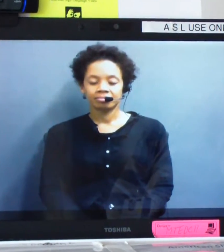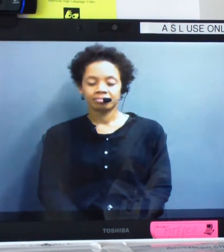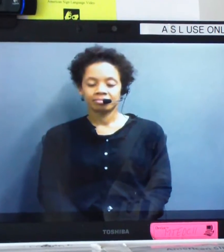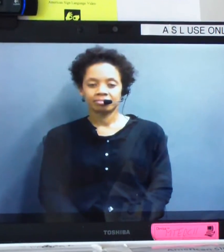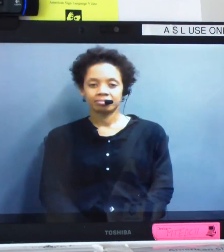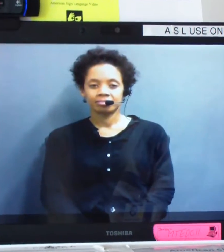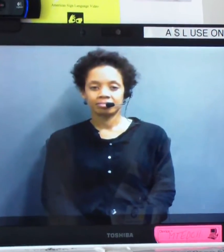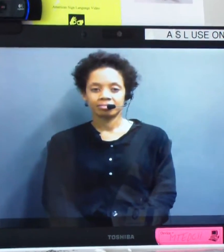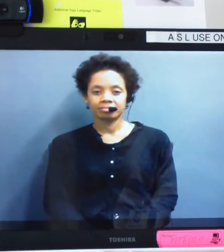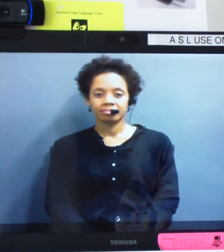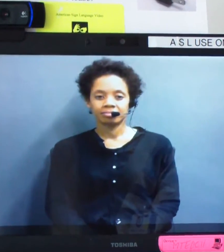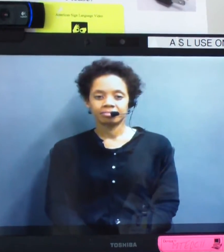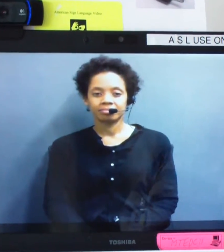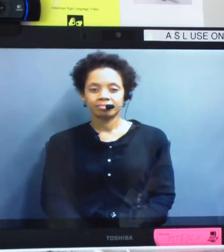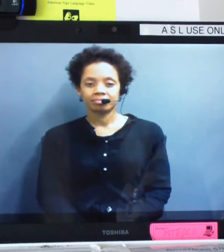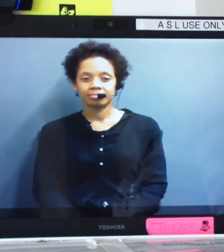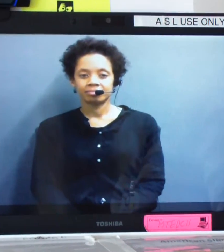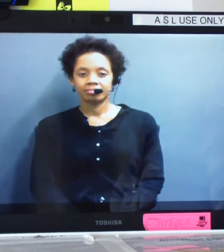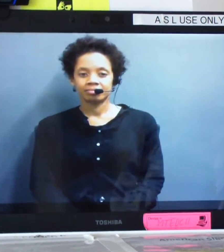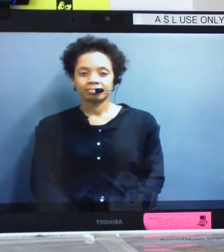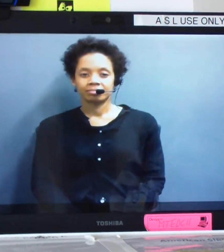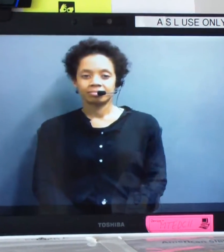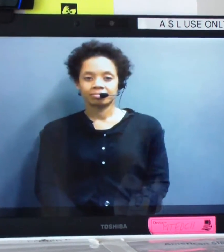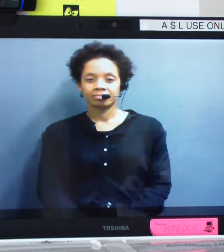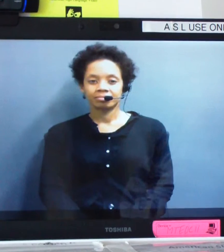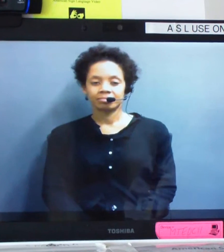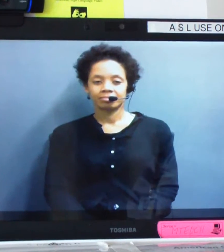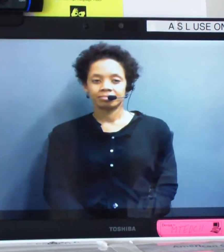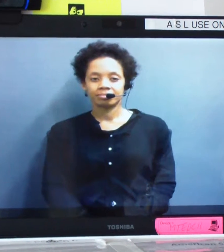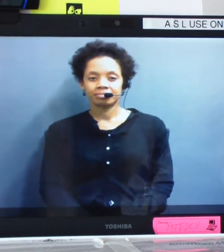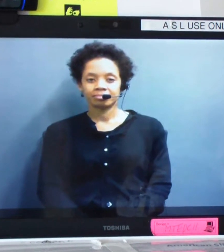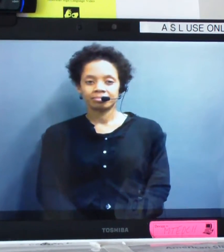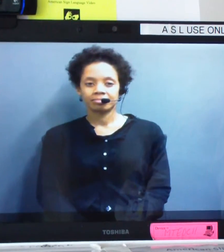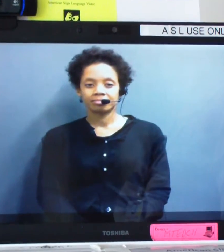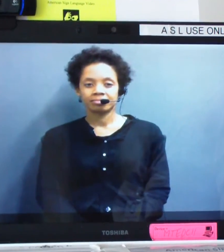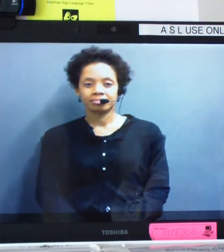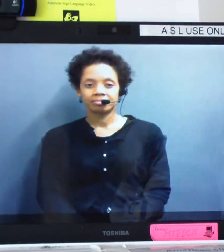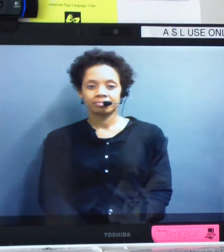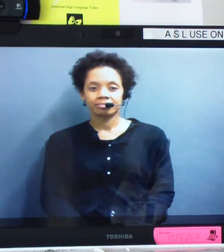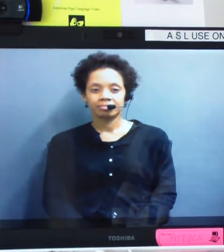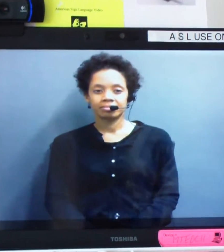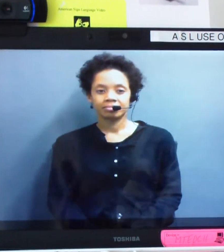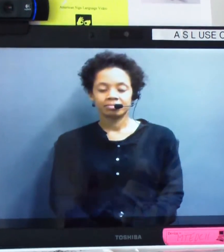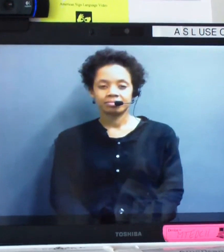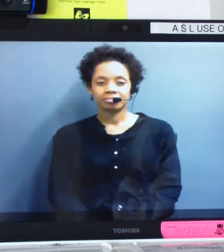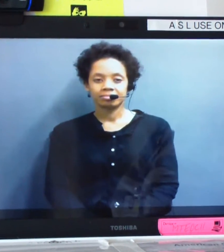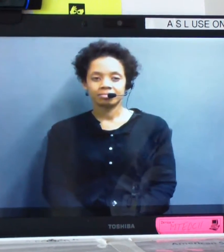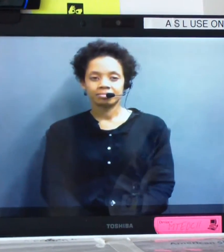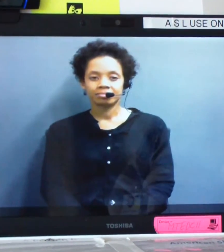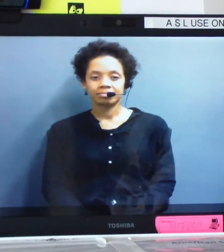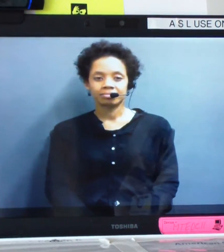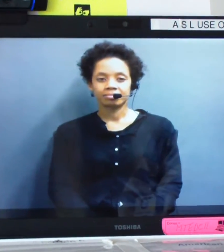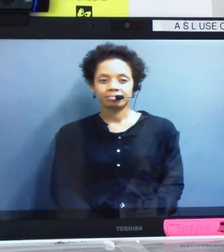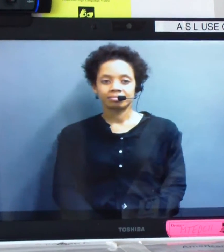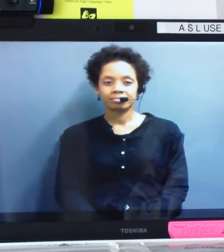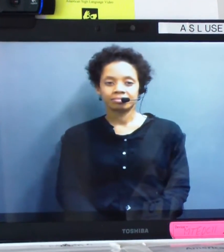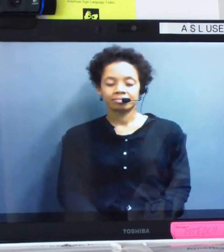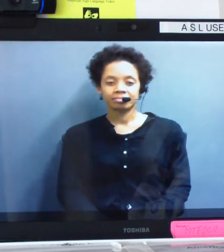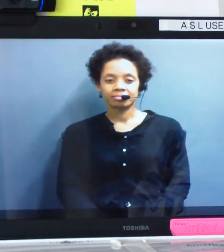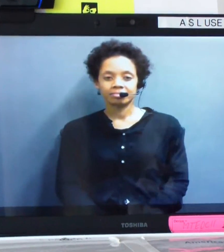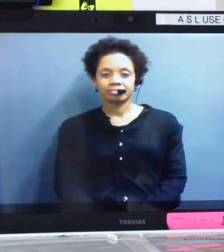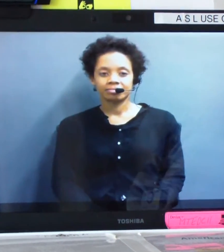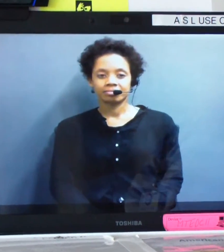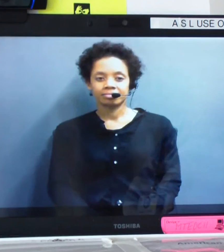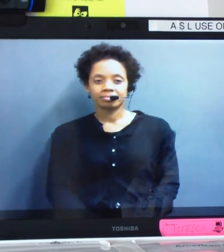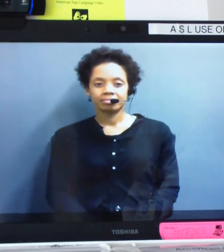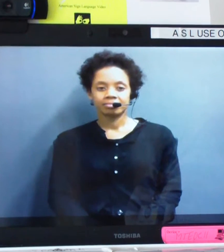room. You just boot it up just like I did, and again, you'll have to go through the same steps and let the interpreter know what you're trying to accomplish.